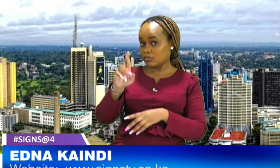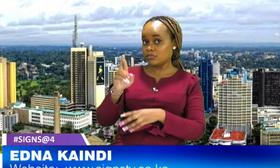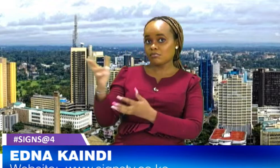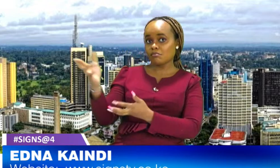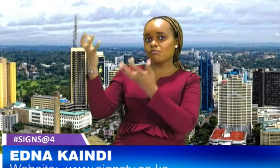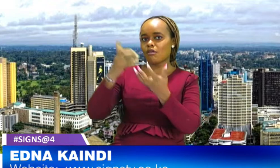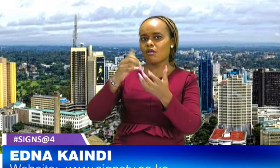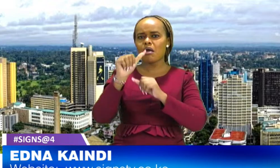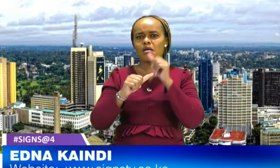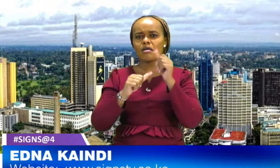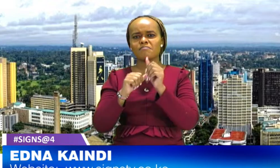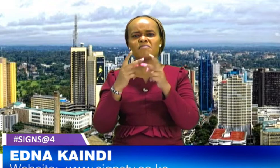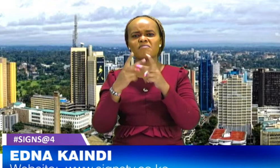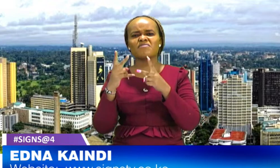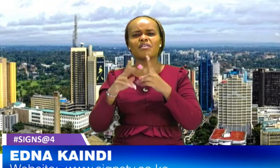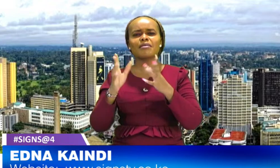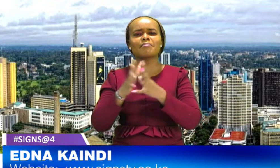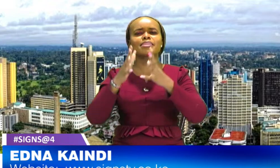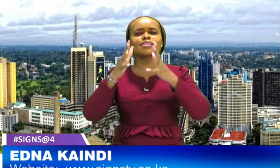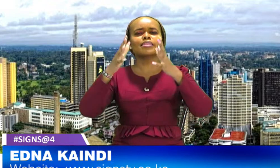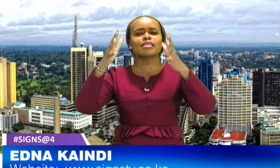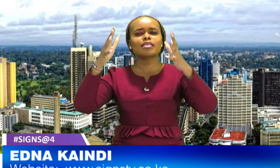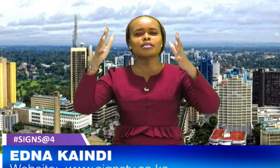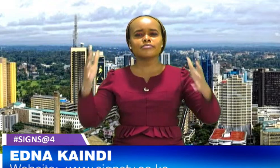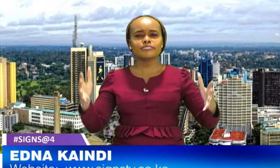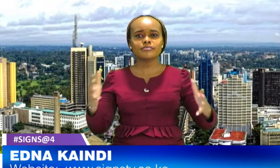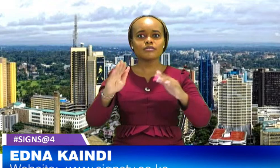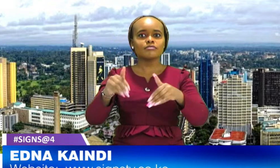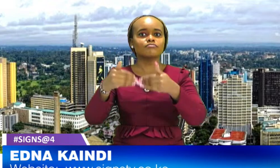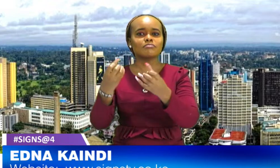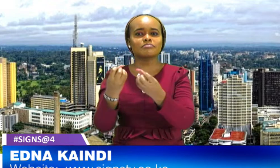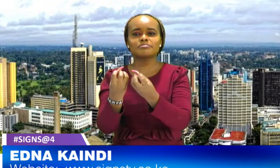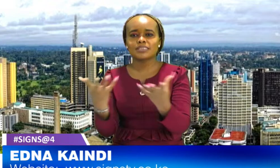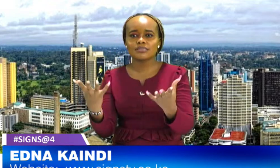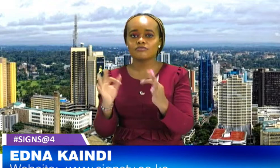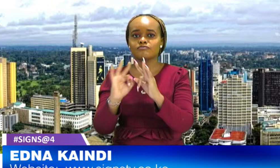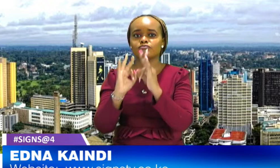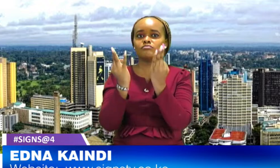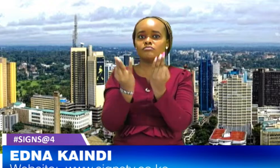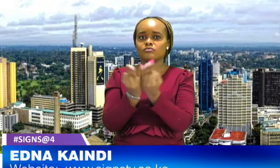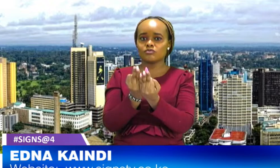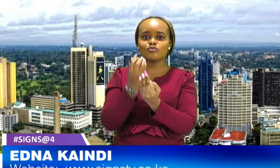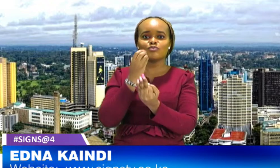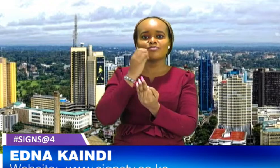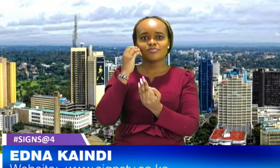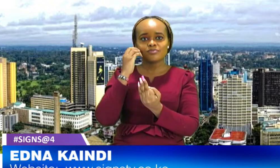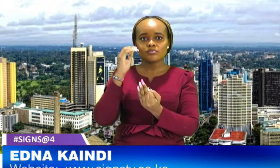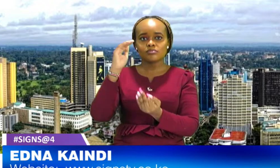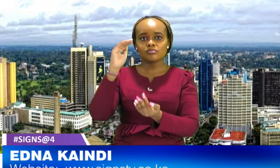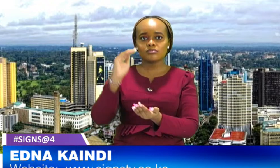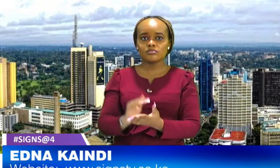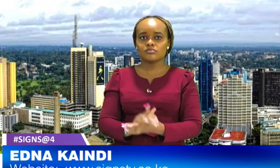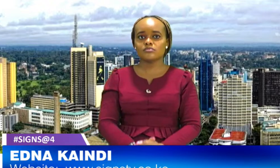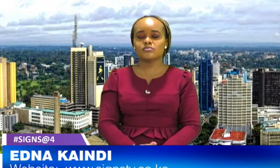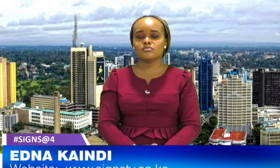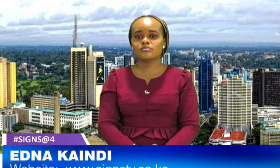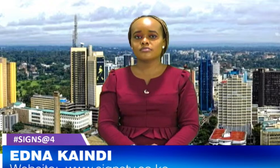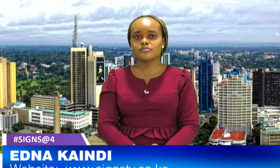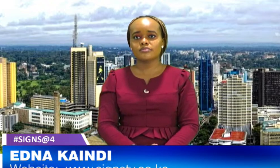The disaster caused massive destruction, rendering many families homeless.